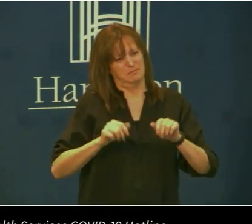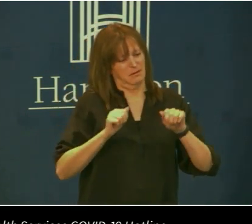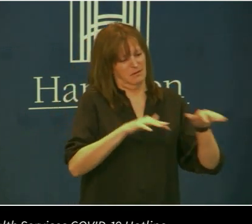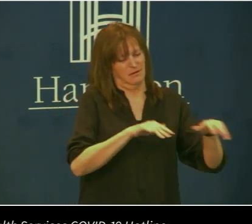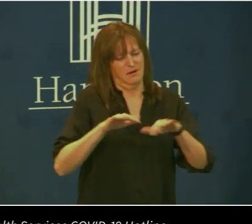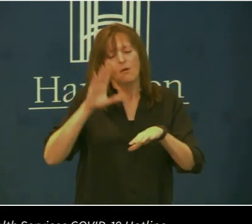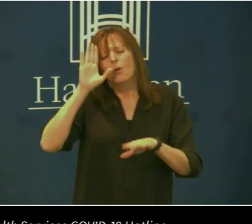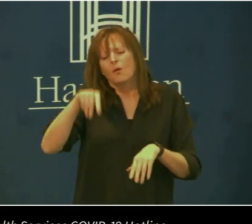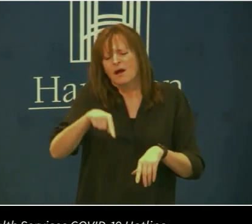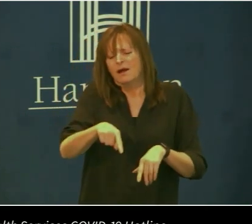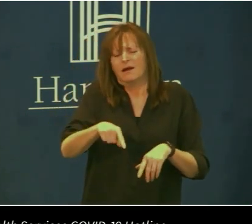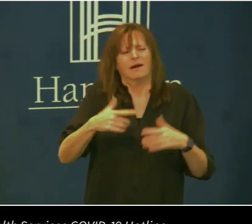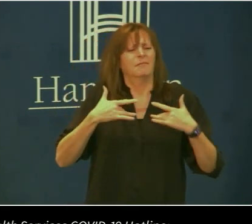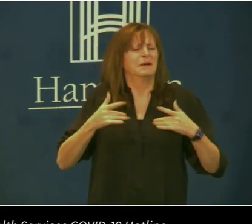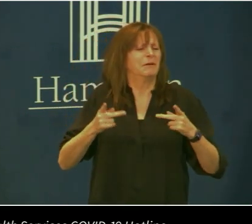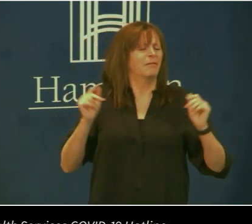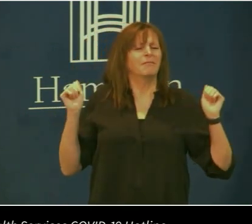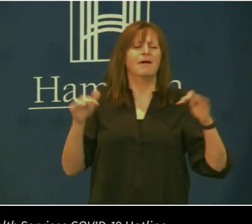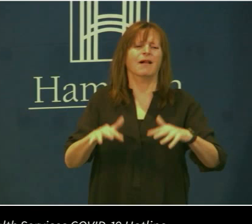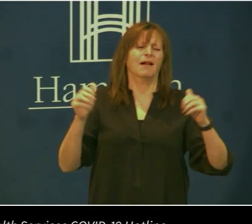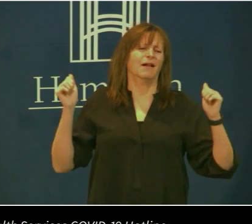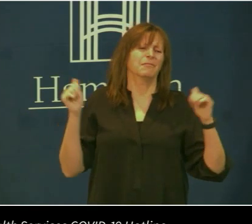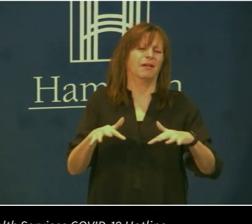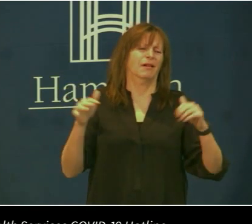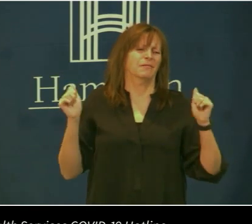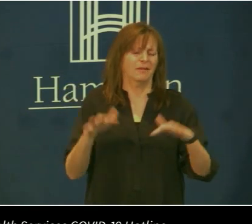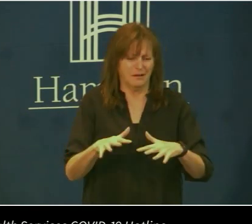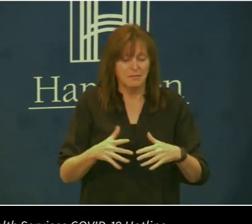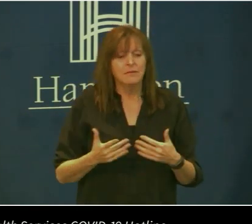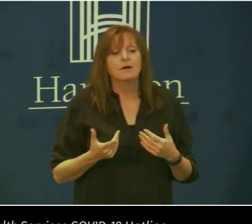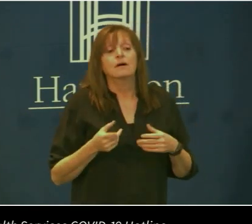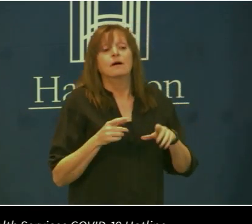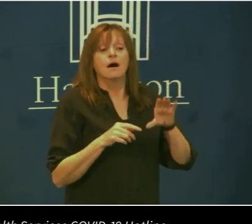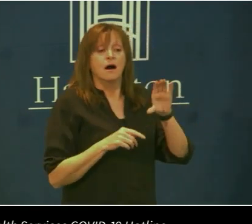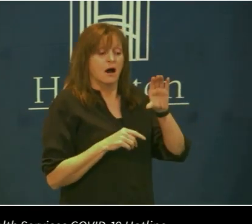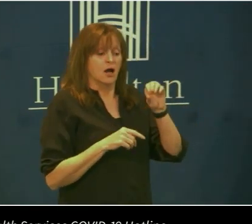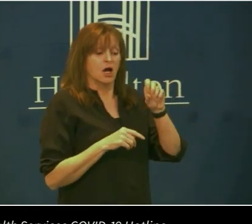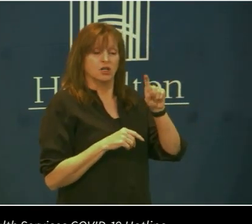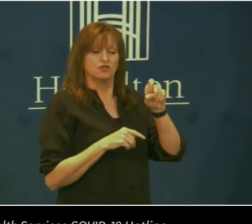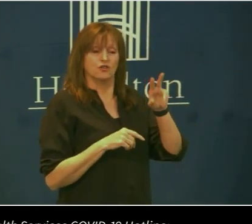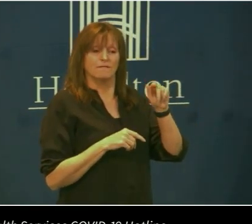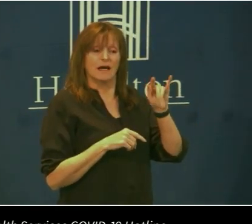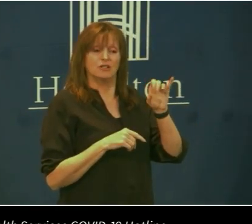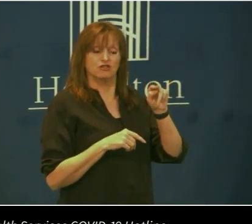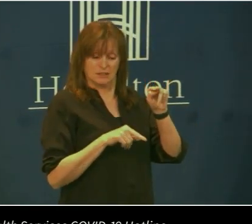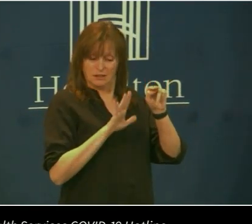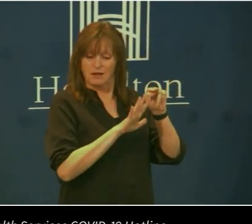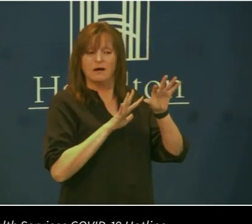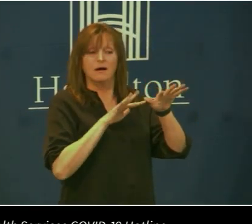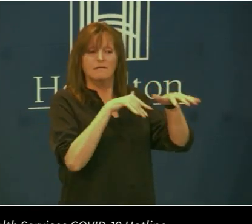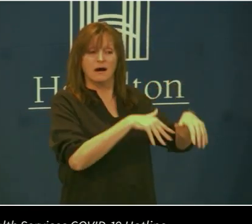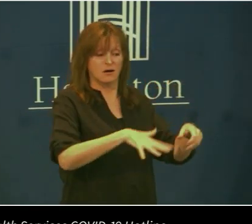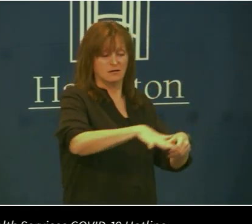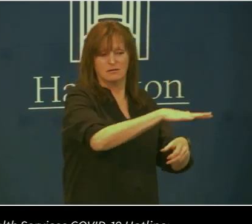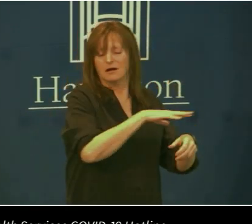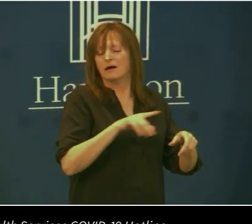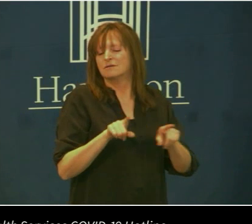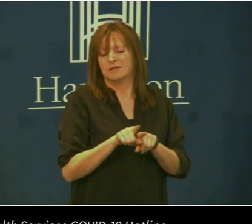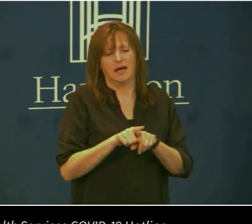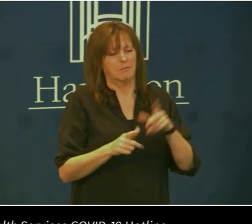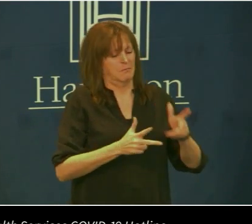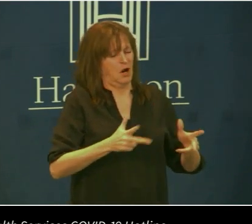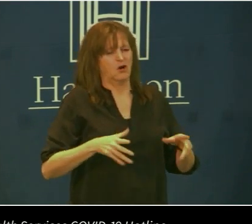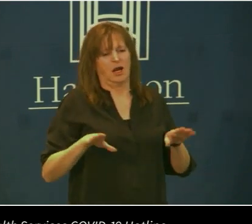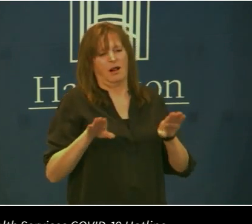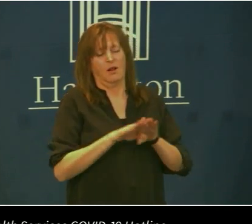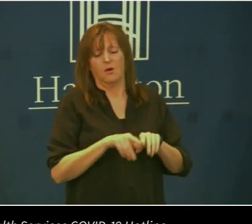are also closed, and parking lots closed. And again, we encourage you not to go there at all. Do not park on the street